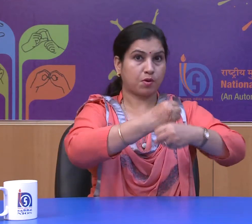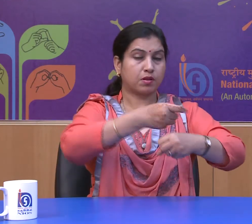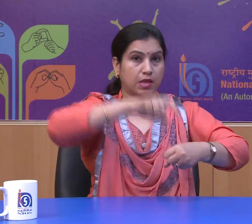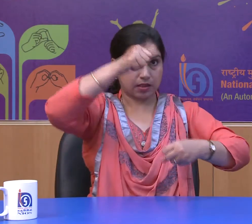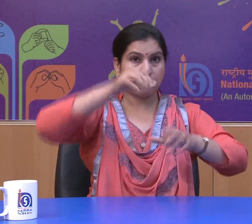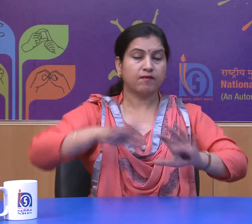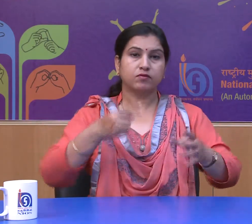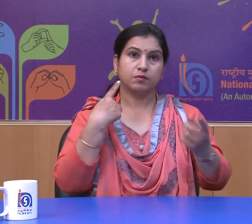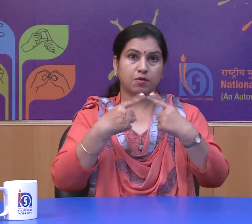India.